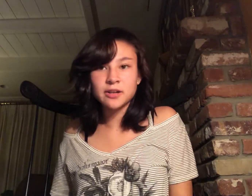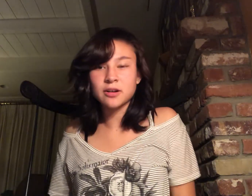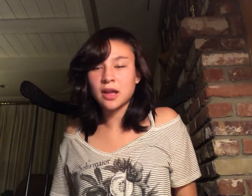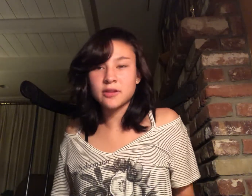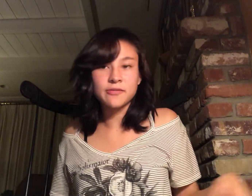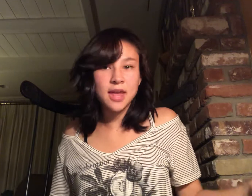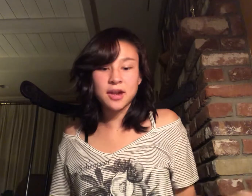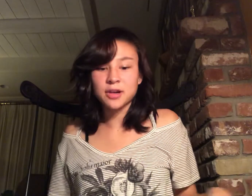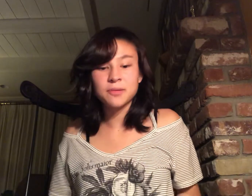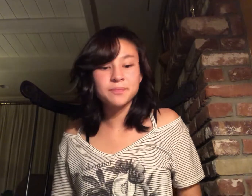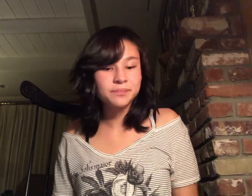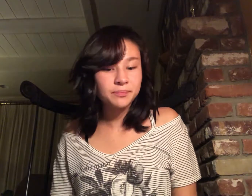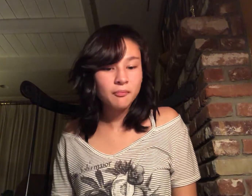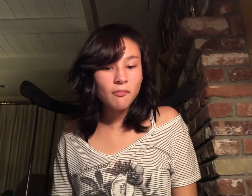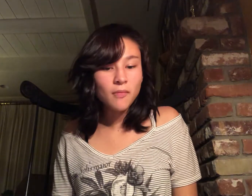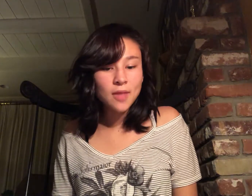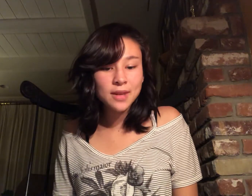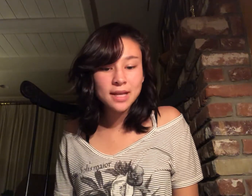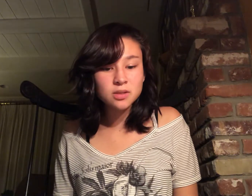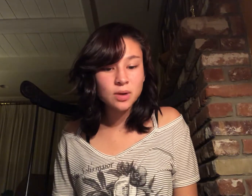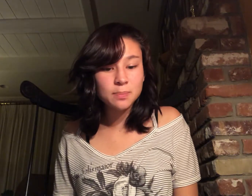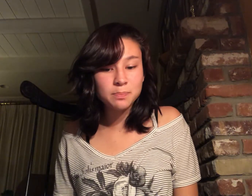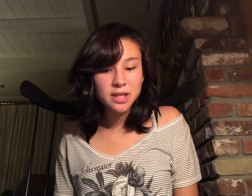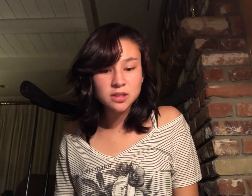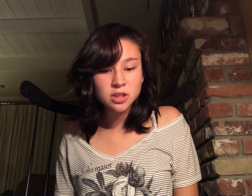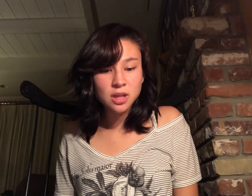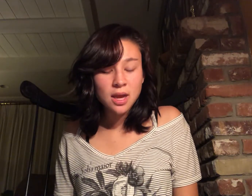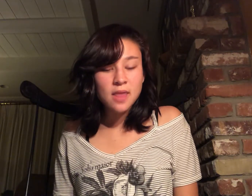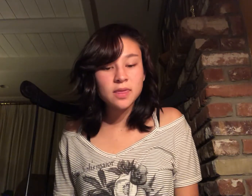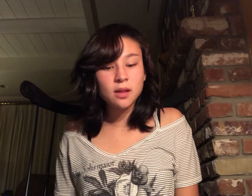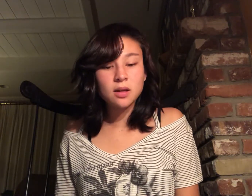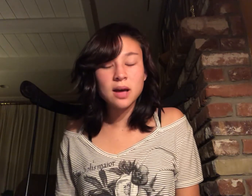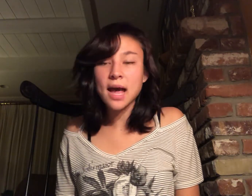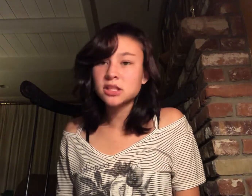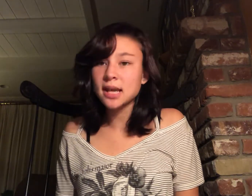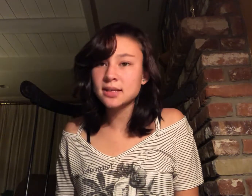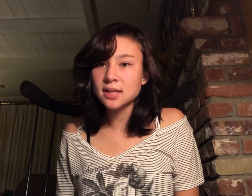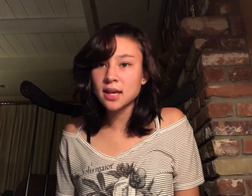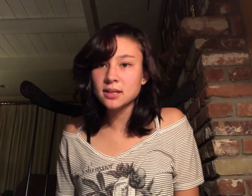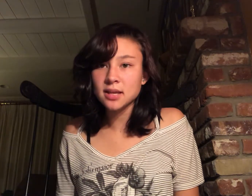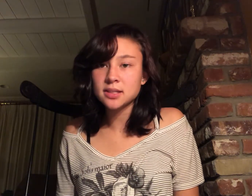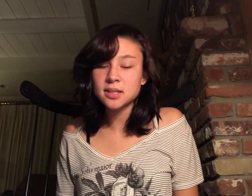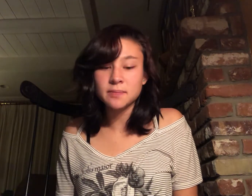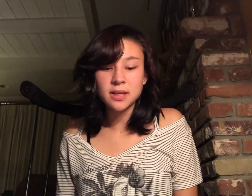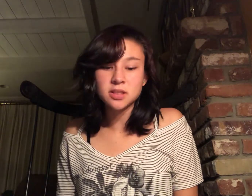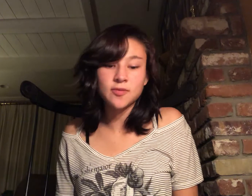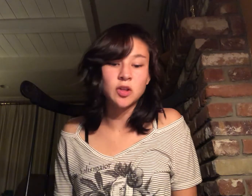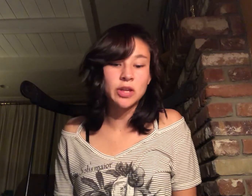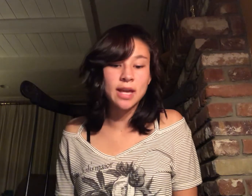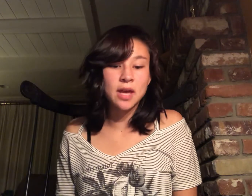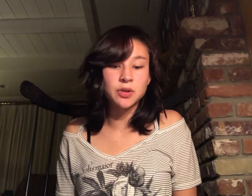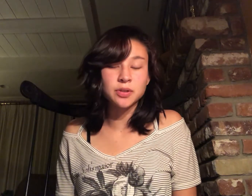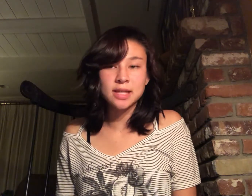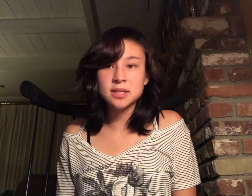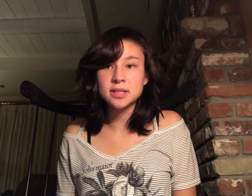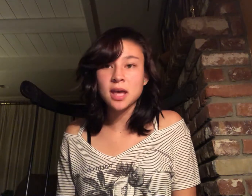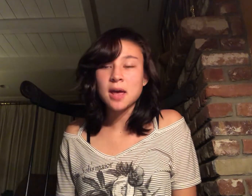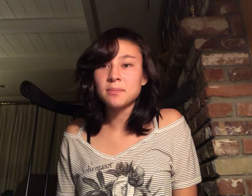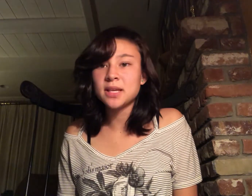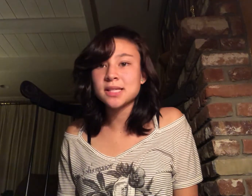I live there. The next one, beach. The little hashtag sign next to the beach, if you're looking at your list, means that